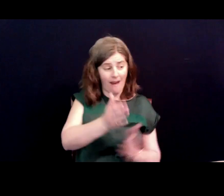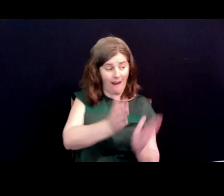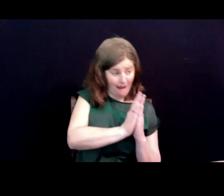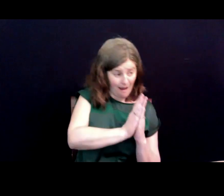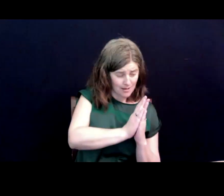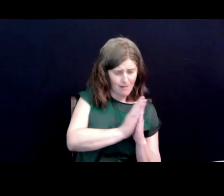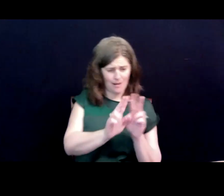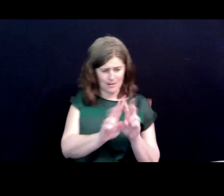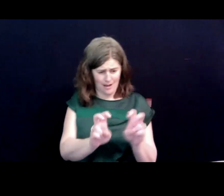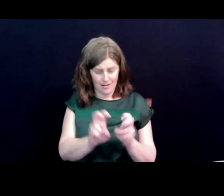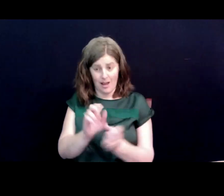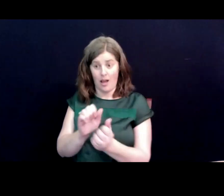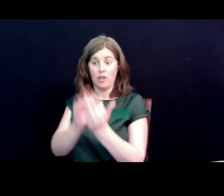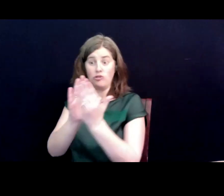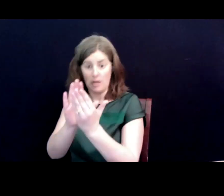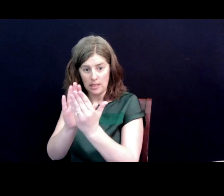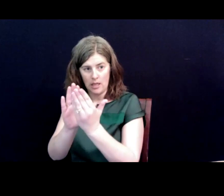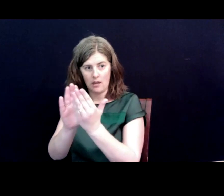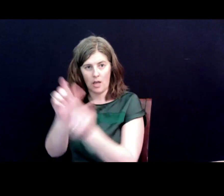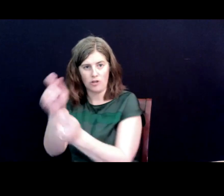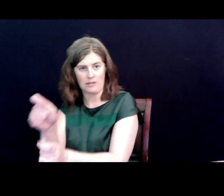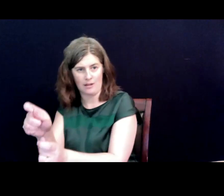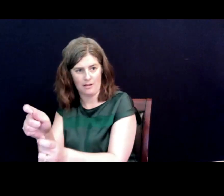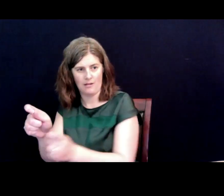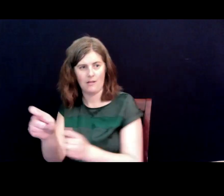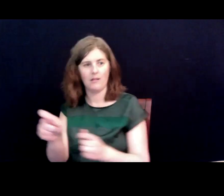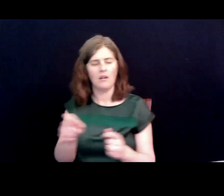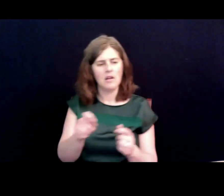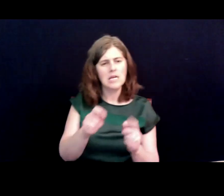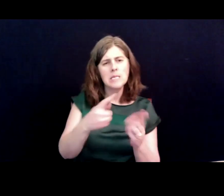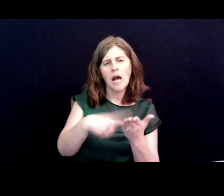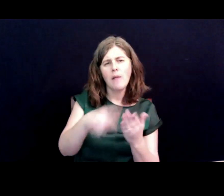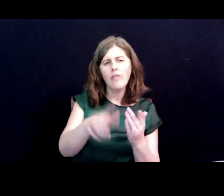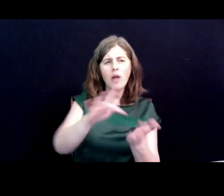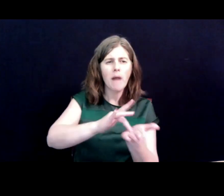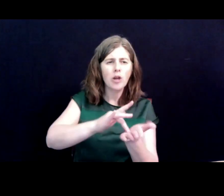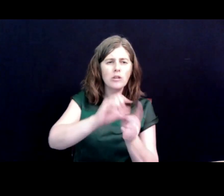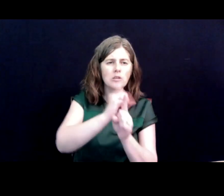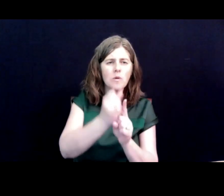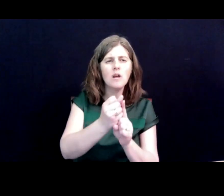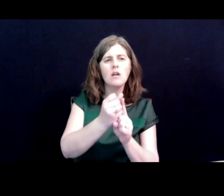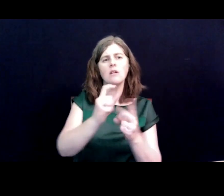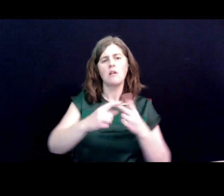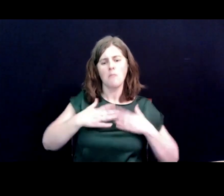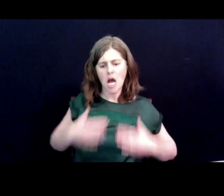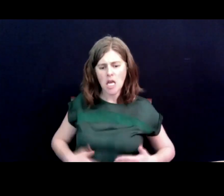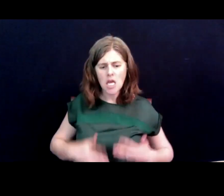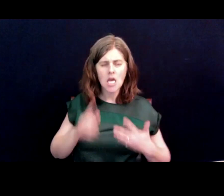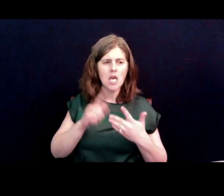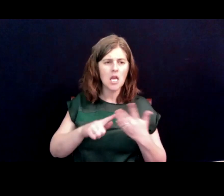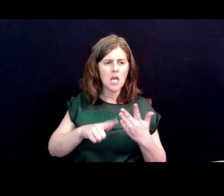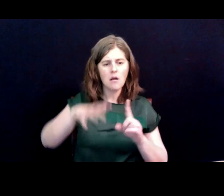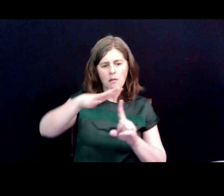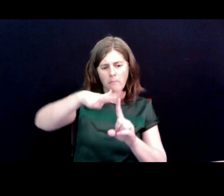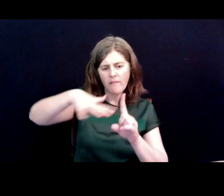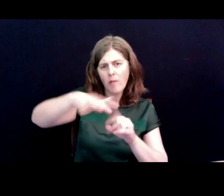then addressing it in kind of a systematic way. You're looking at medical conditions, then you're looking, not then, but and you're looking at the bedtime environment,